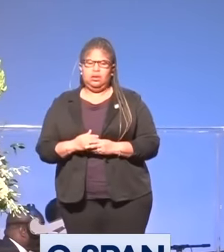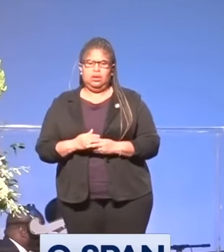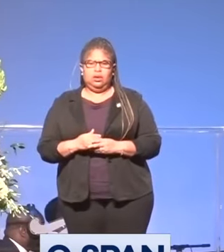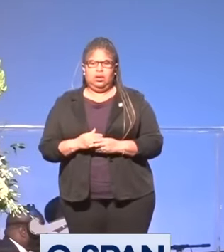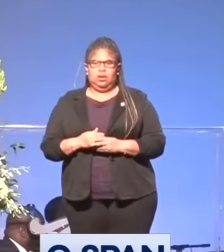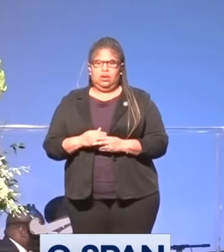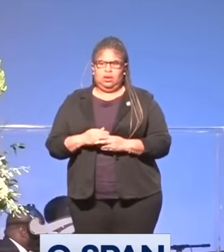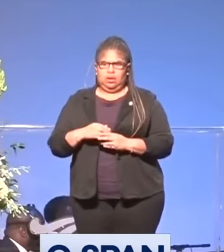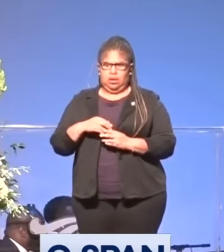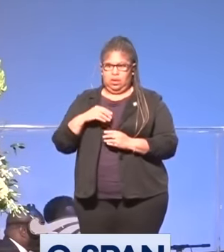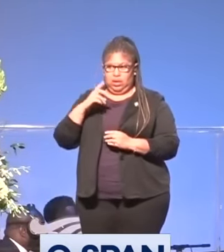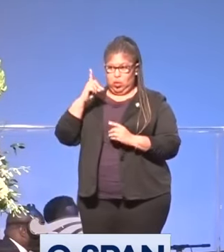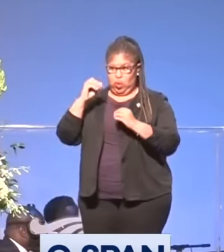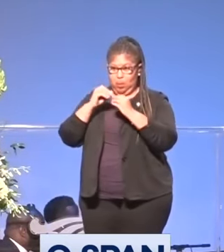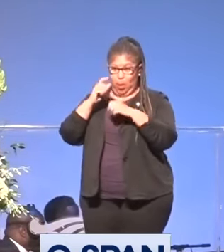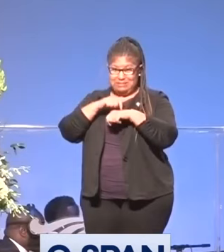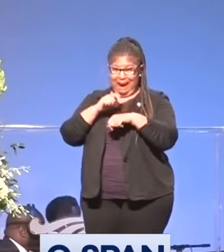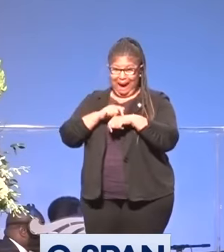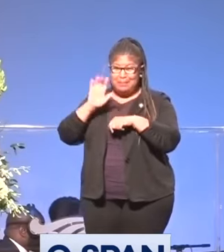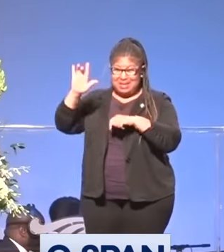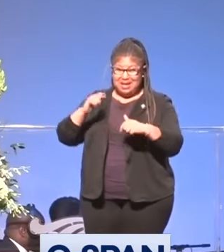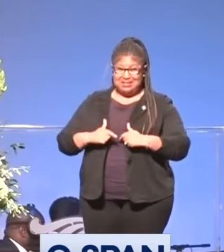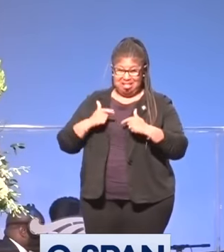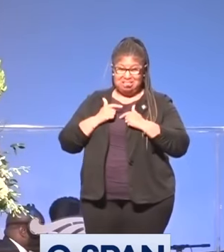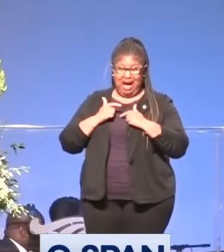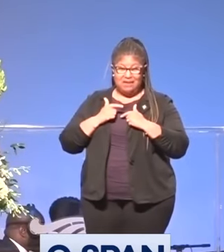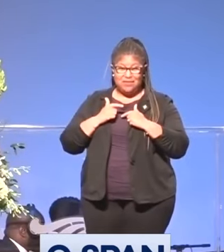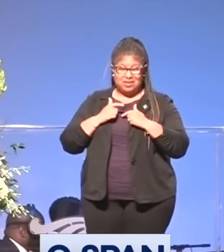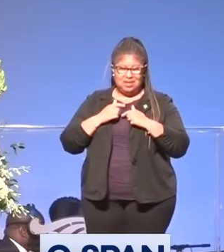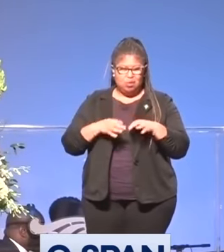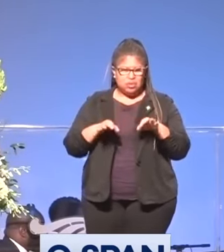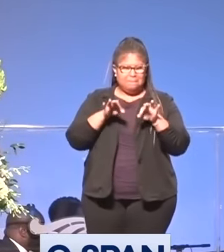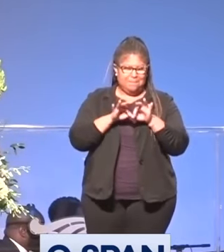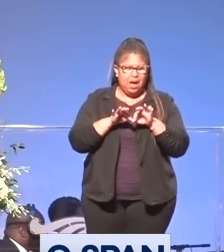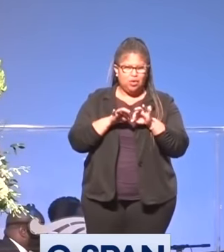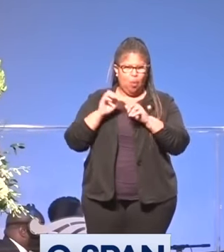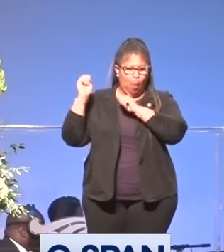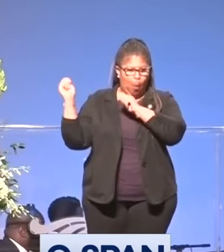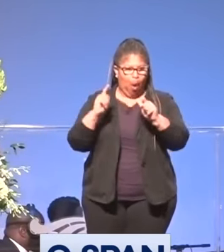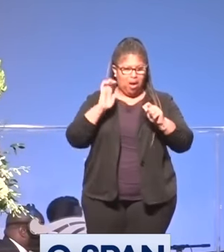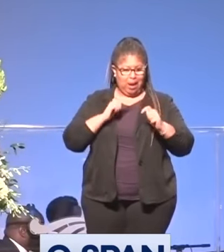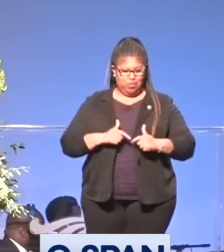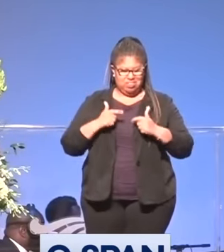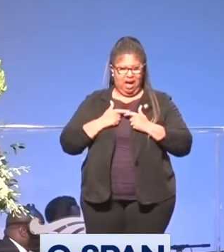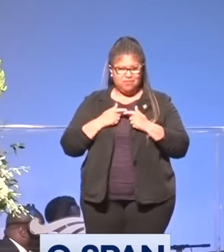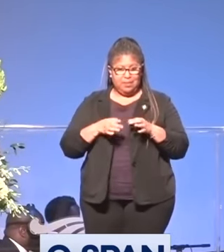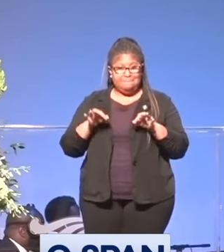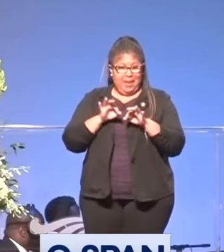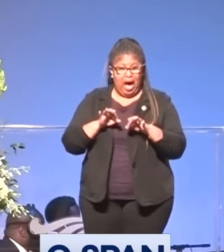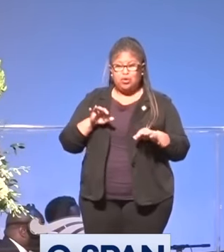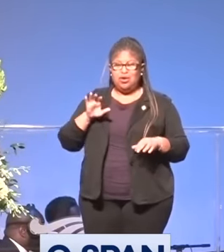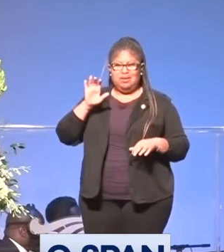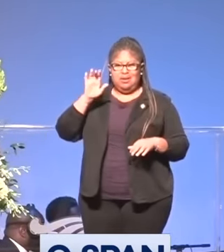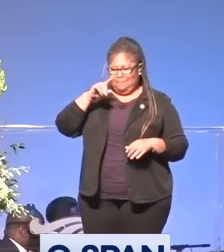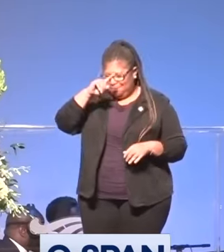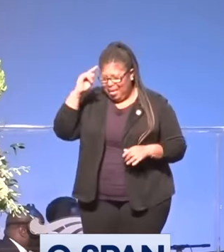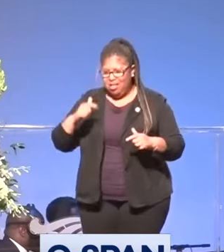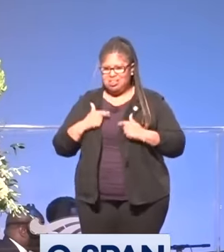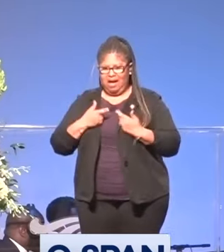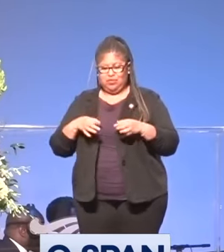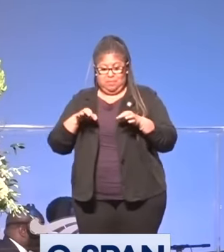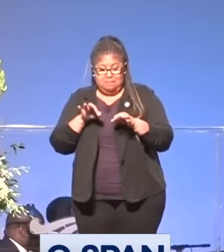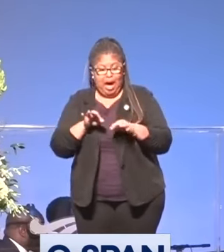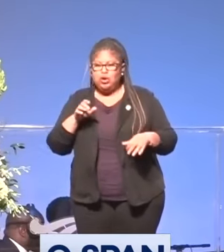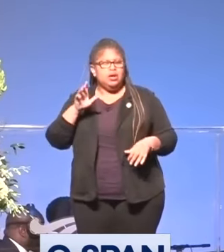Once one more time. His life mattered. All our lives matter. Black lives matter. His death would not be in